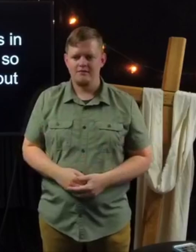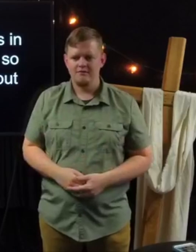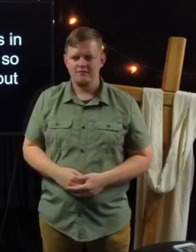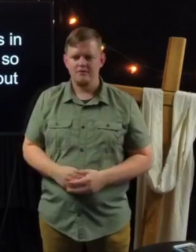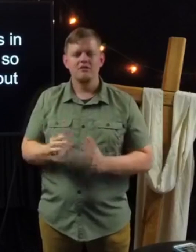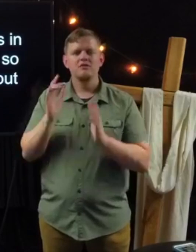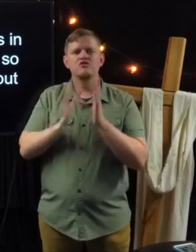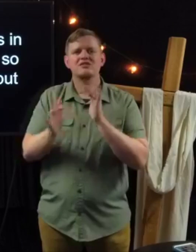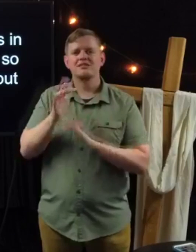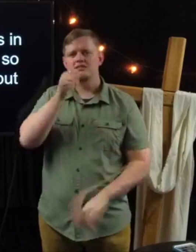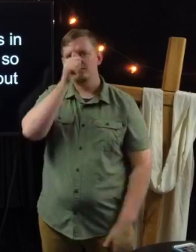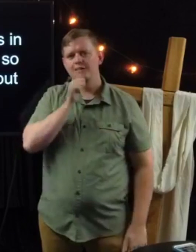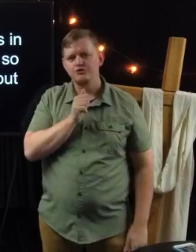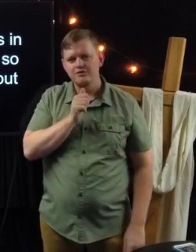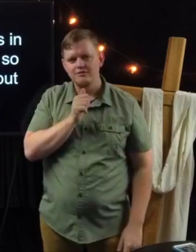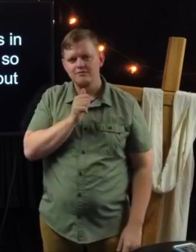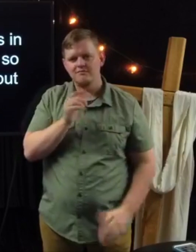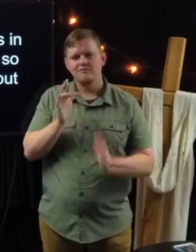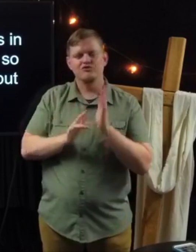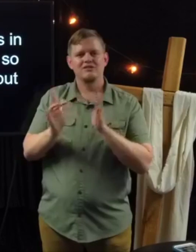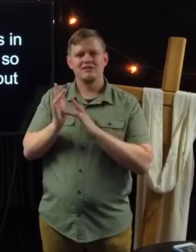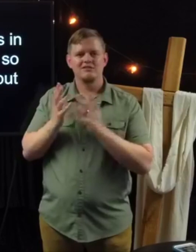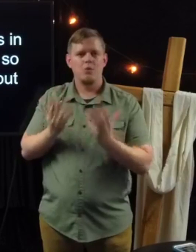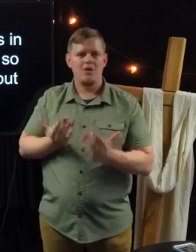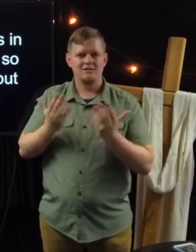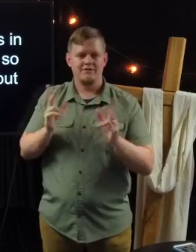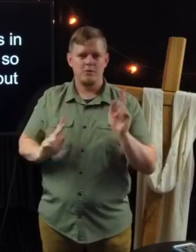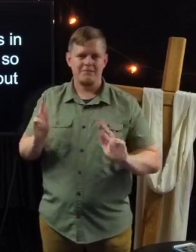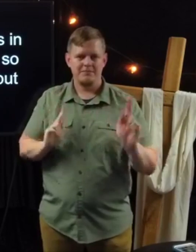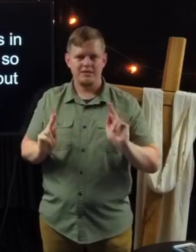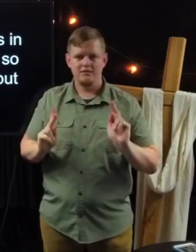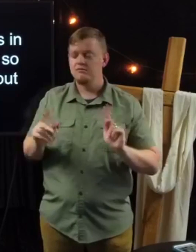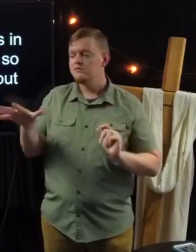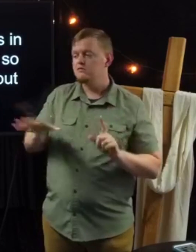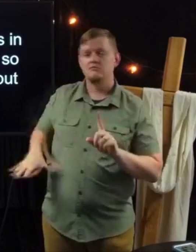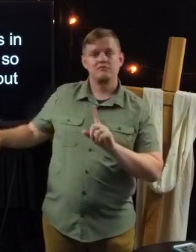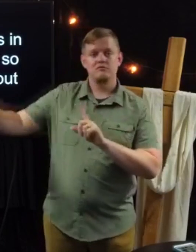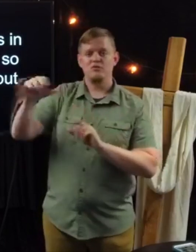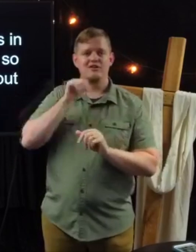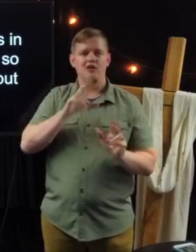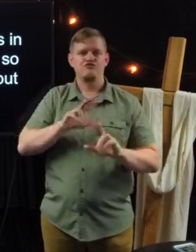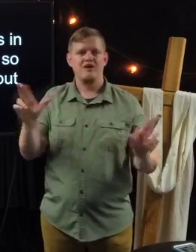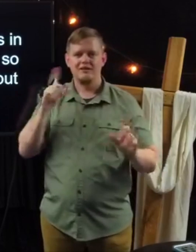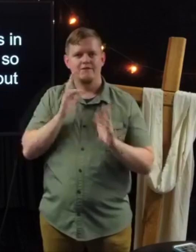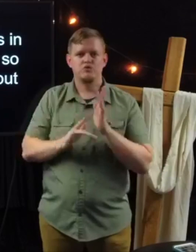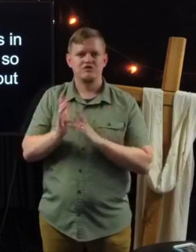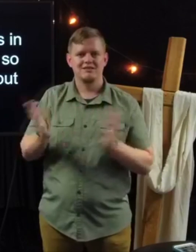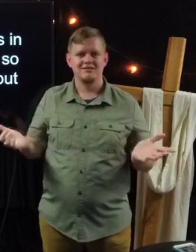people. Jesus is patient. He waits for people. These people were not